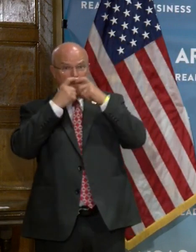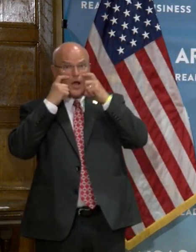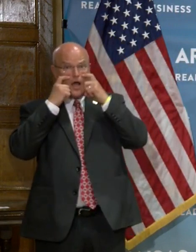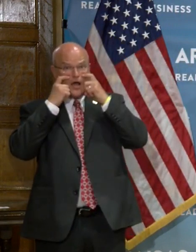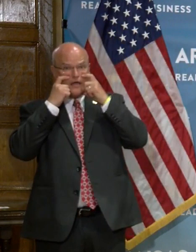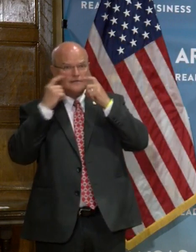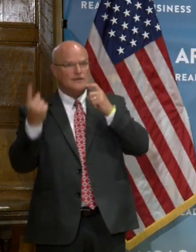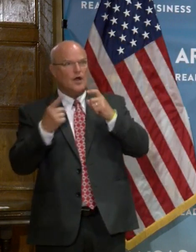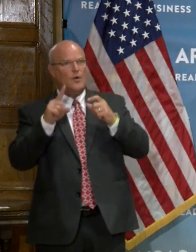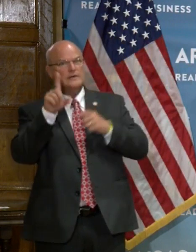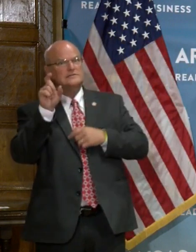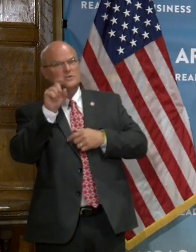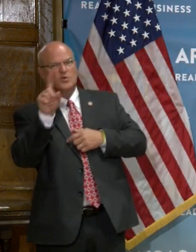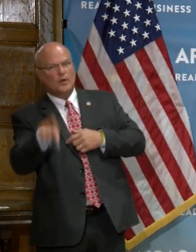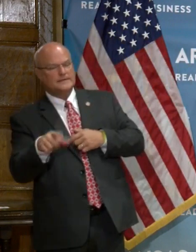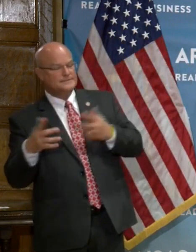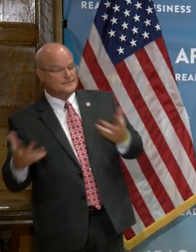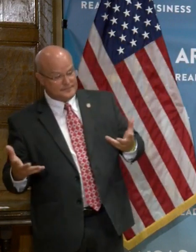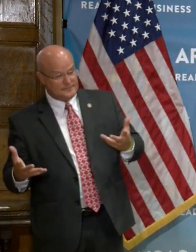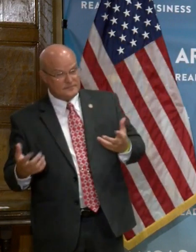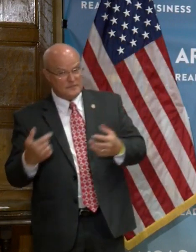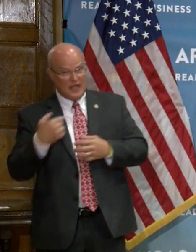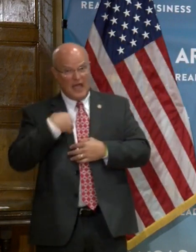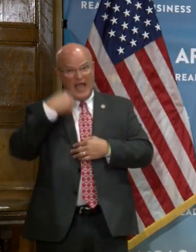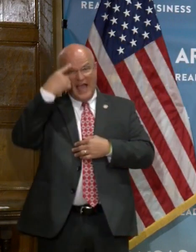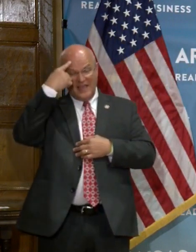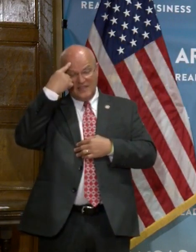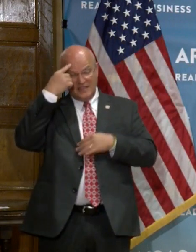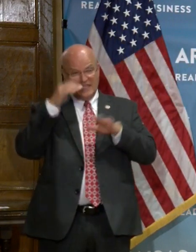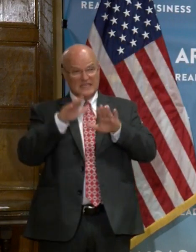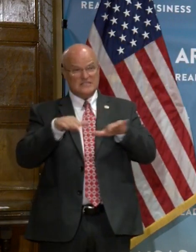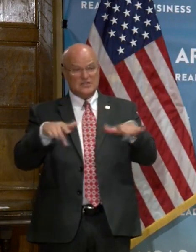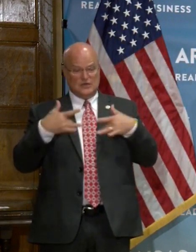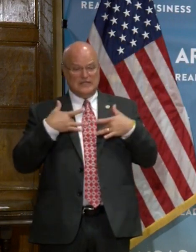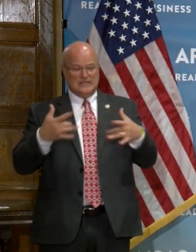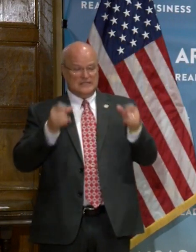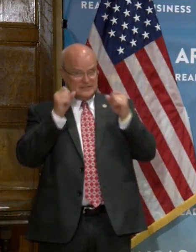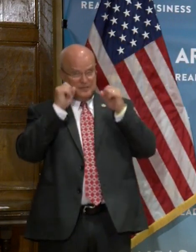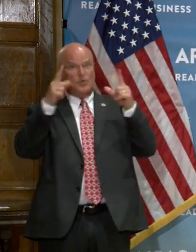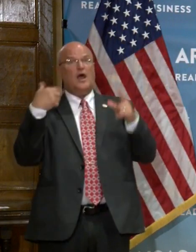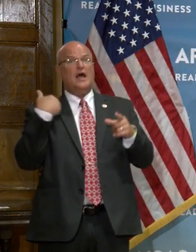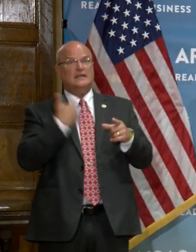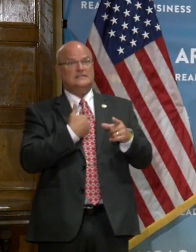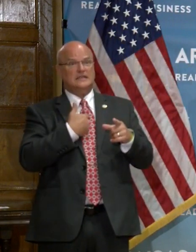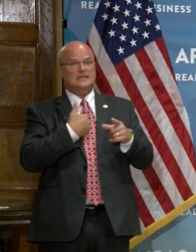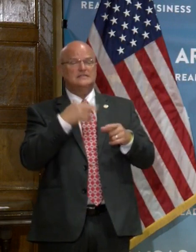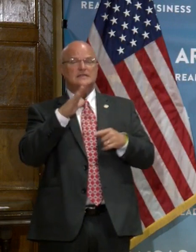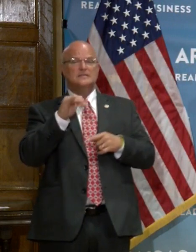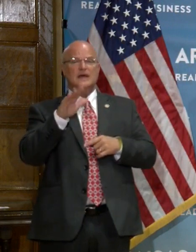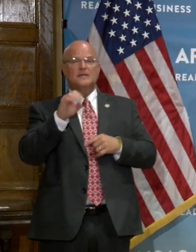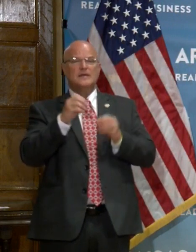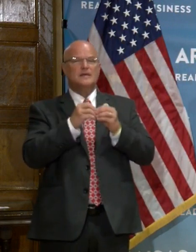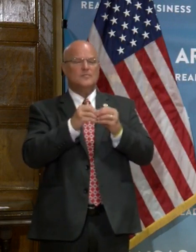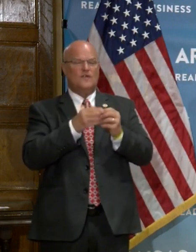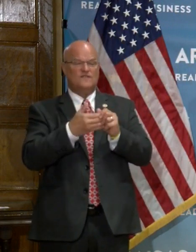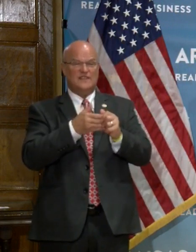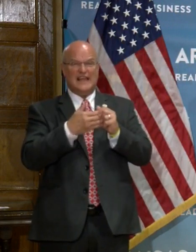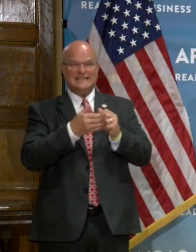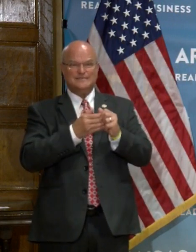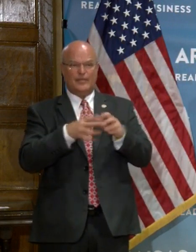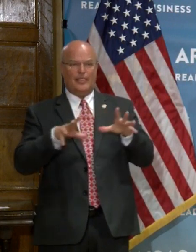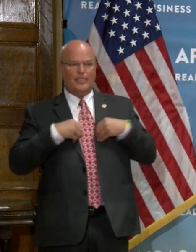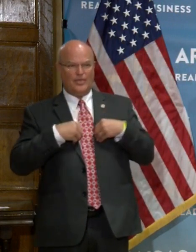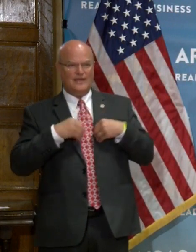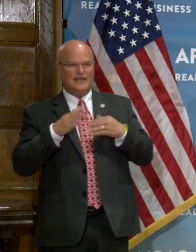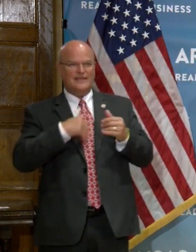that's always a question, although I think that children tend to surprise us adults by being more flexible and